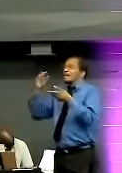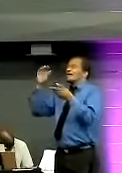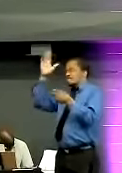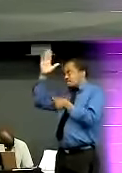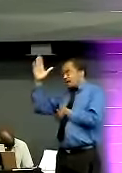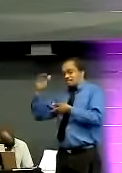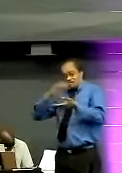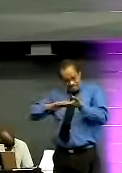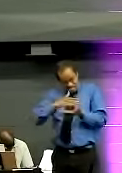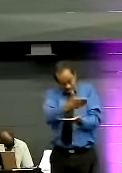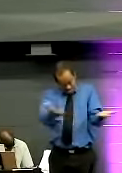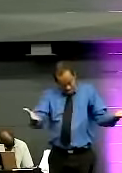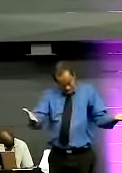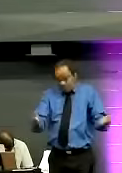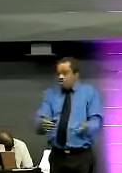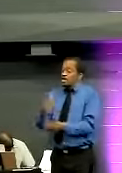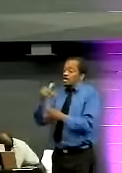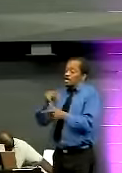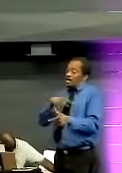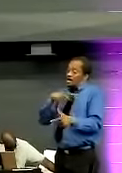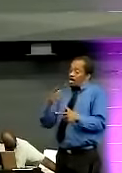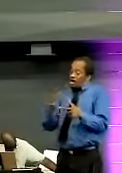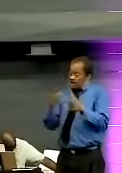forgive them. In other words,